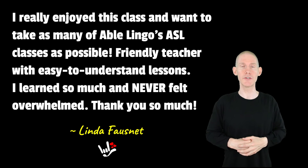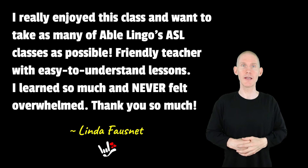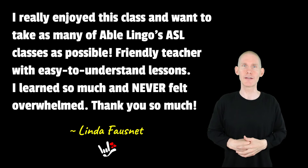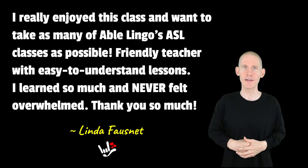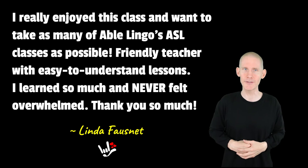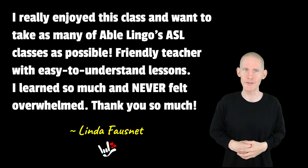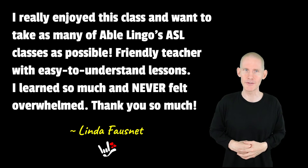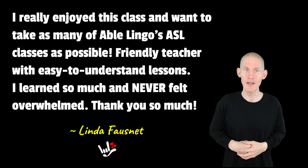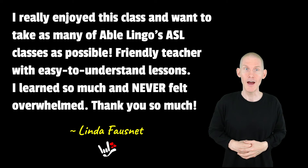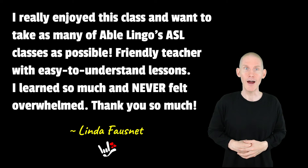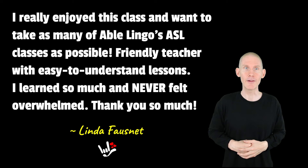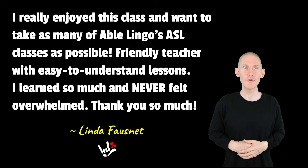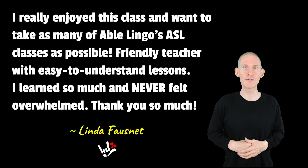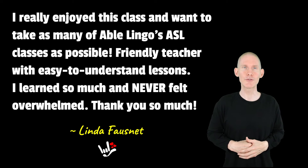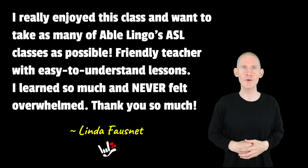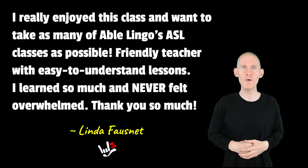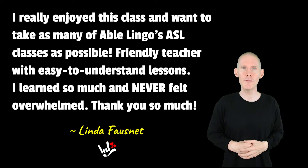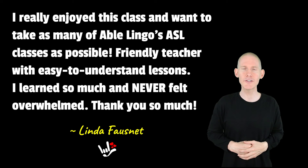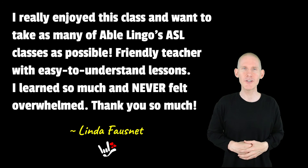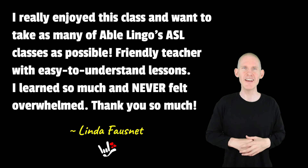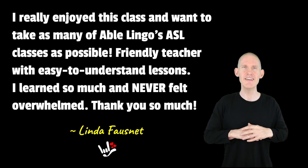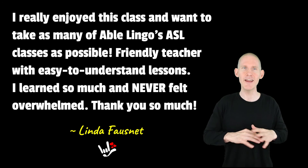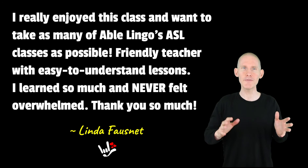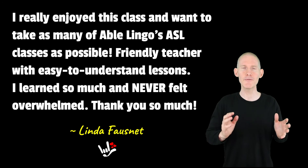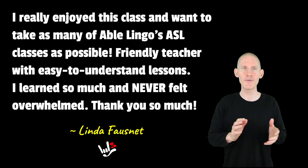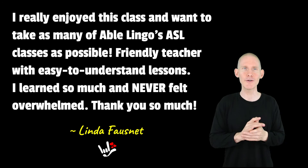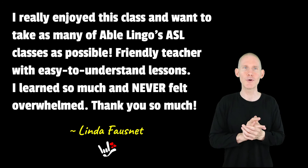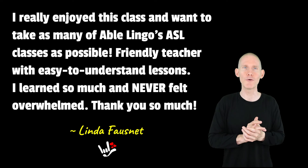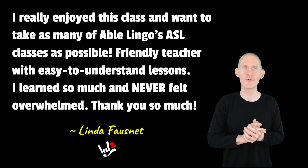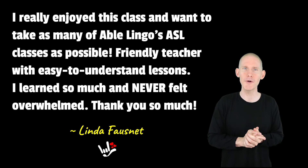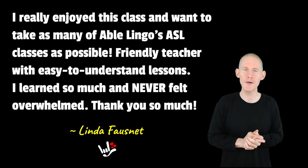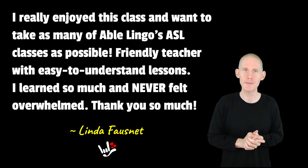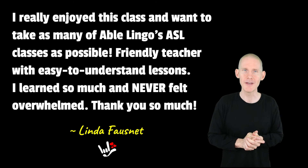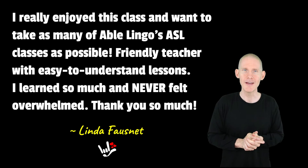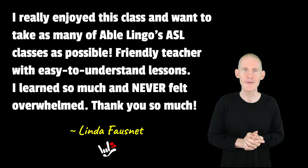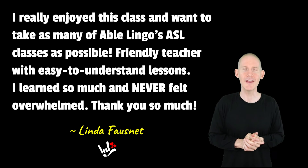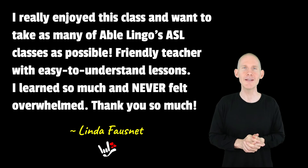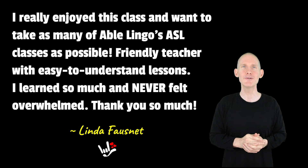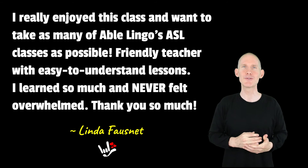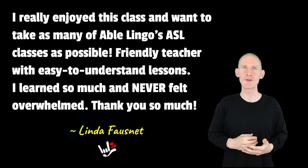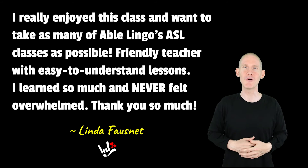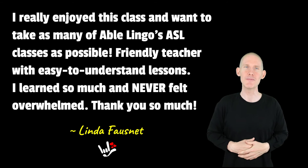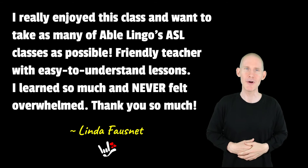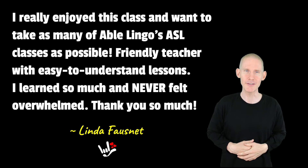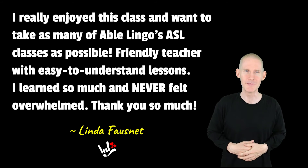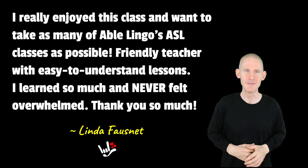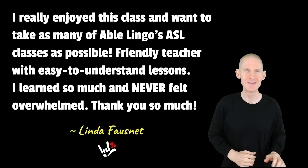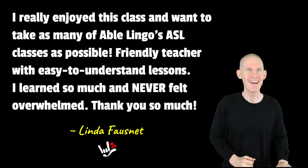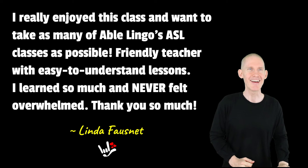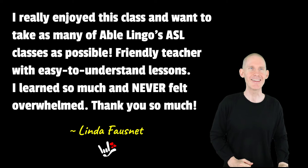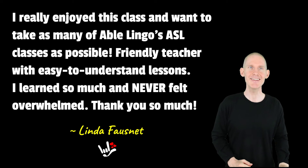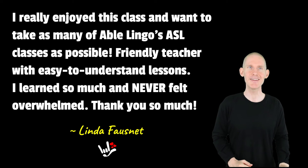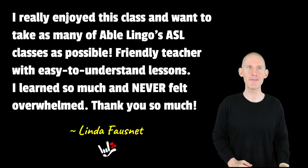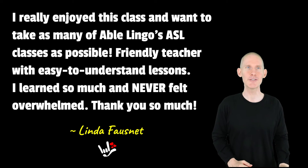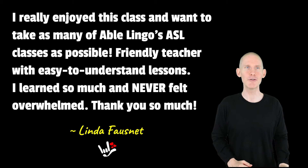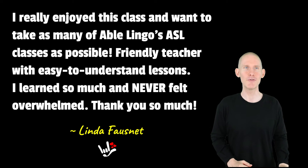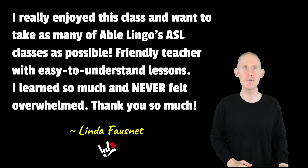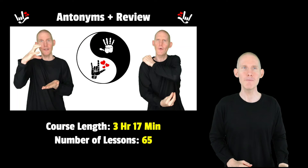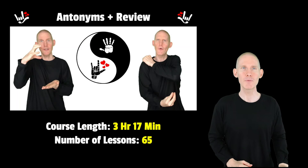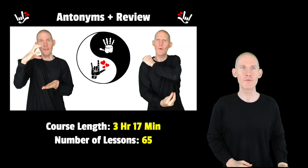understand lessons. I learned so much and never felt overwhelmed. Thank you so much. Linda left this review